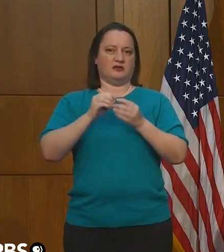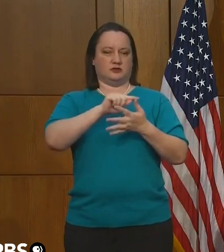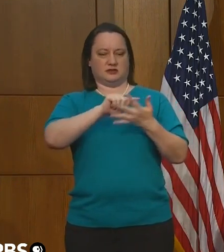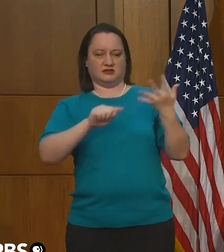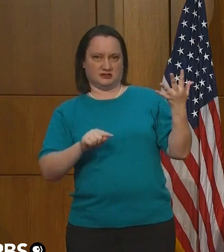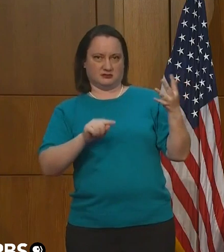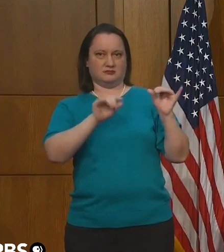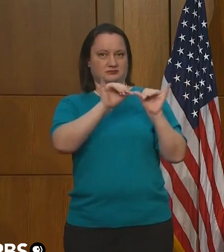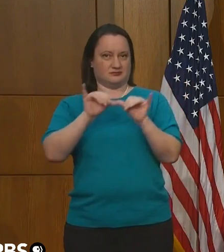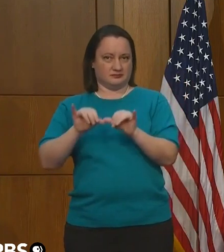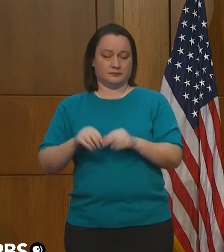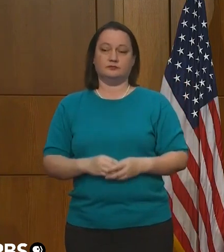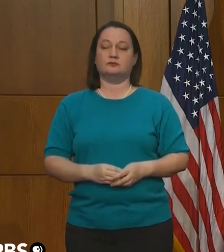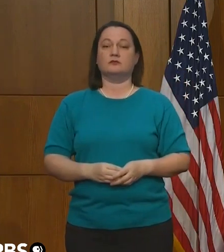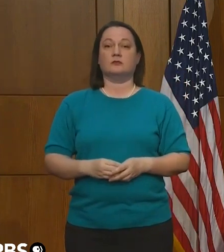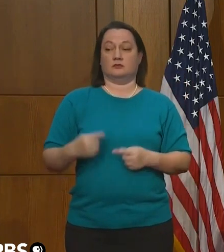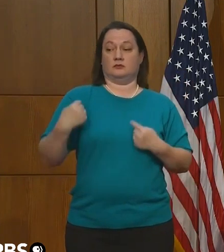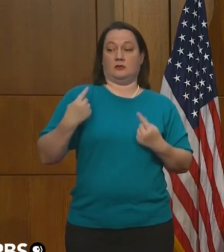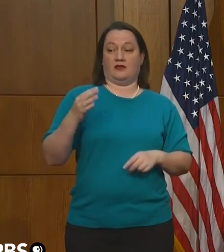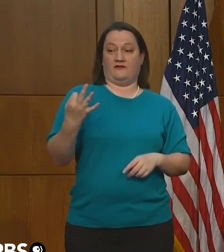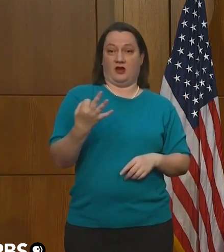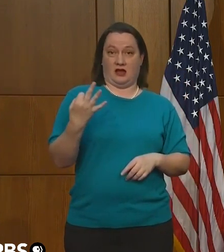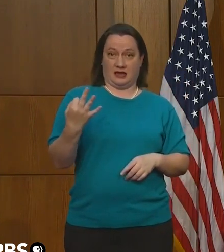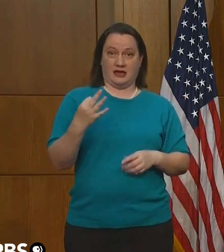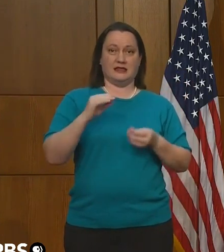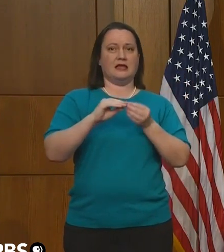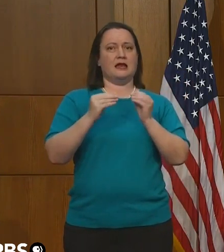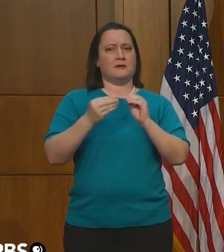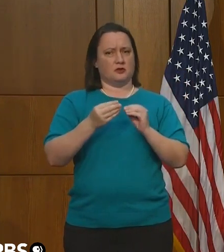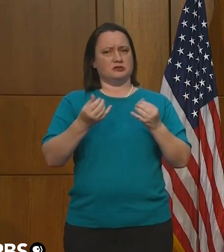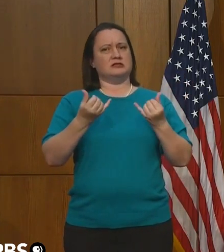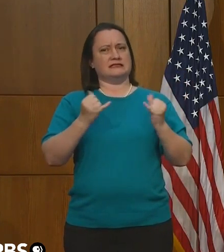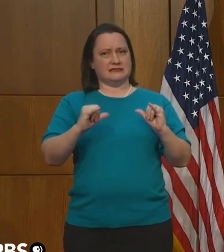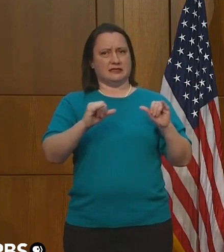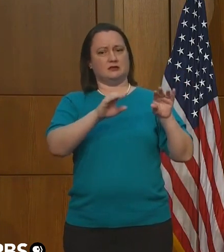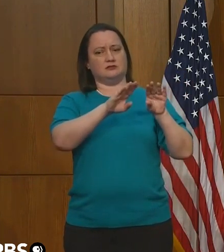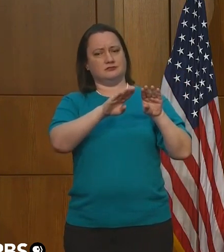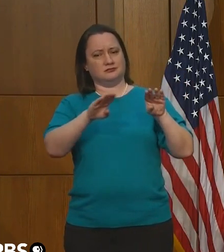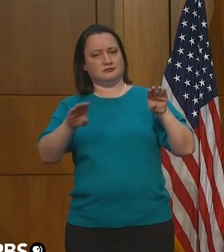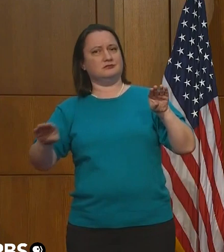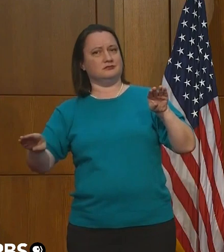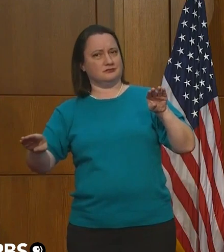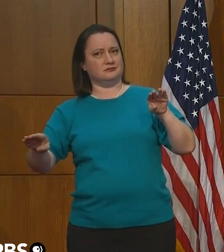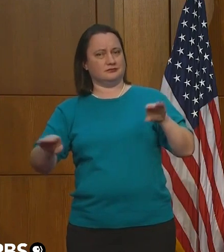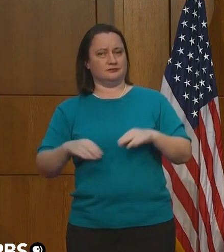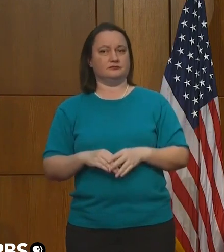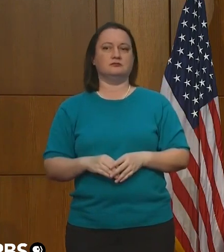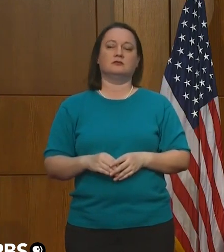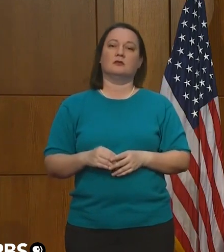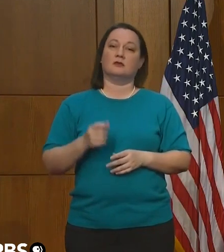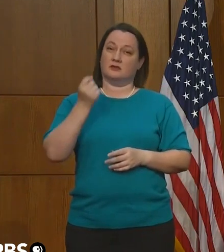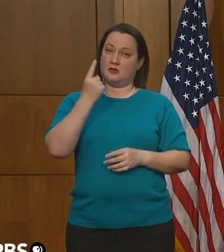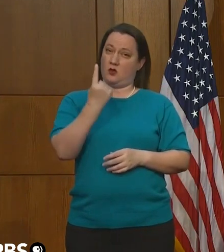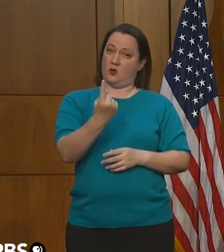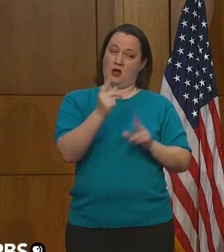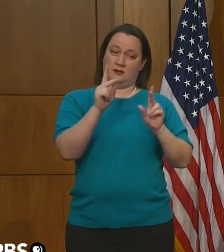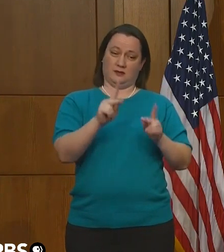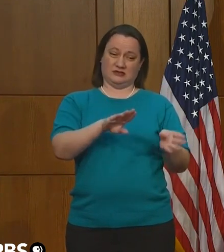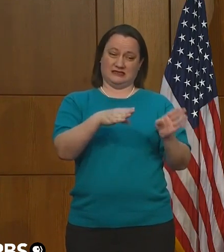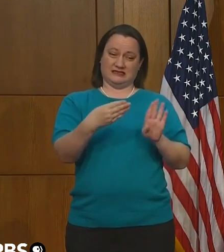Friday, the numbers have continued to be directionally correct. While one death is too